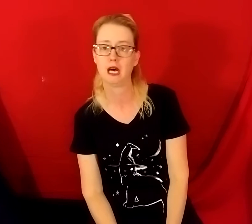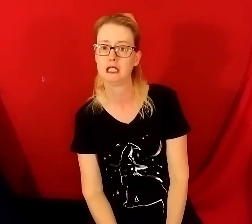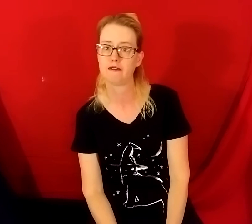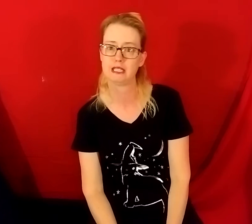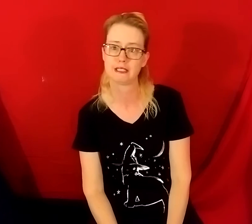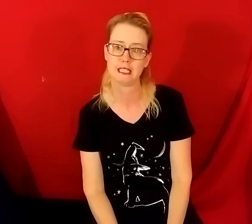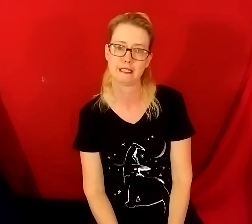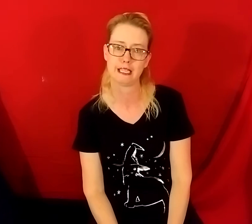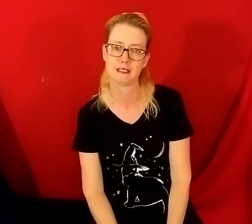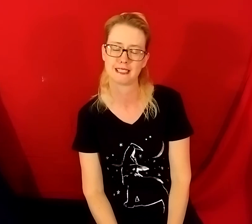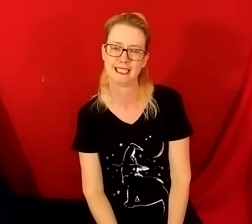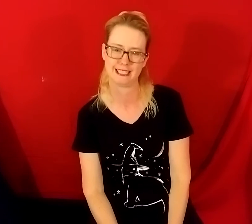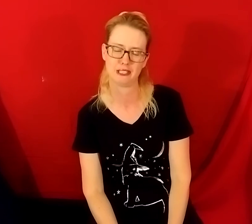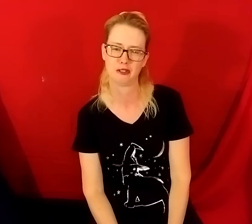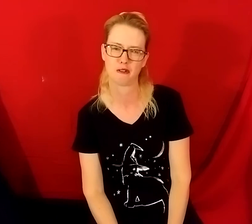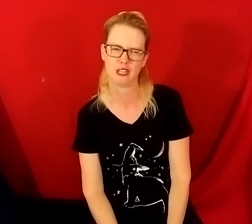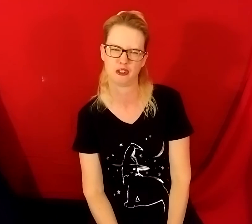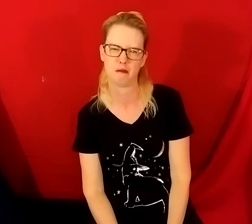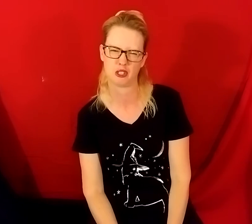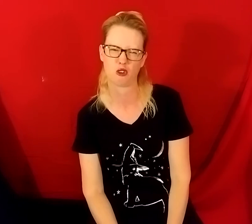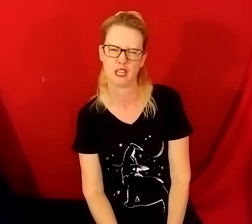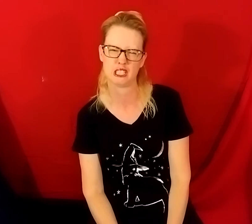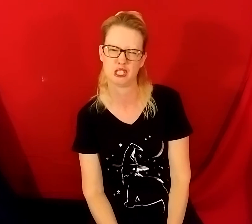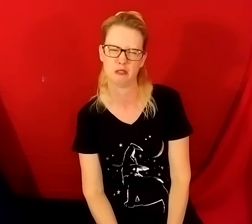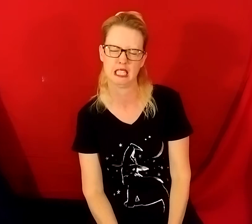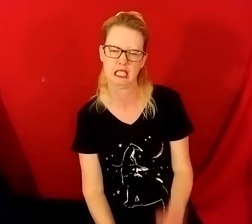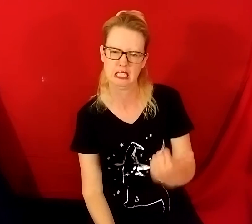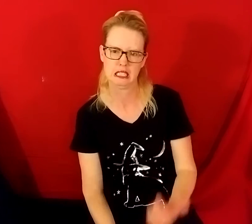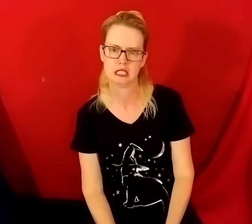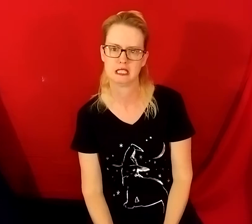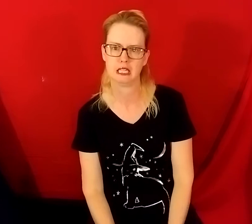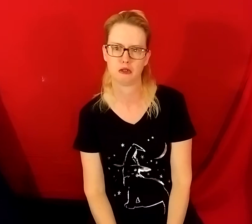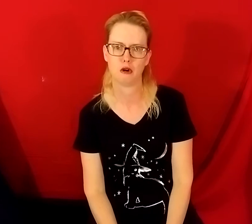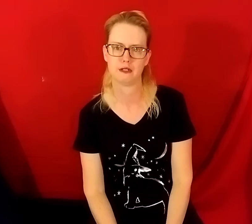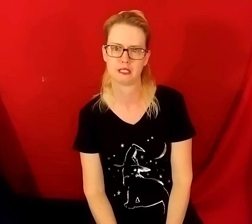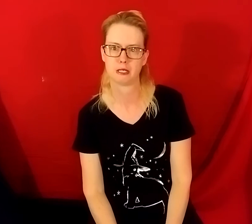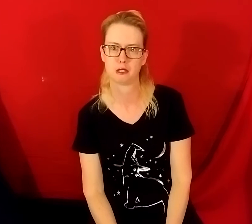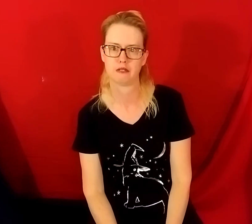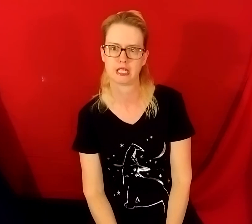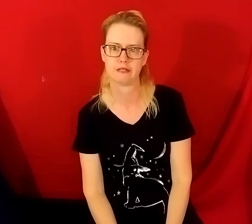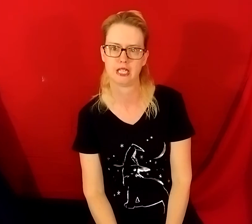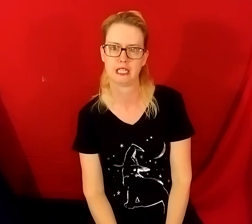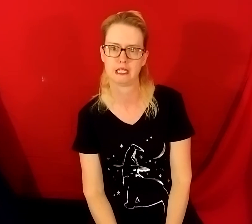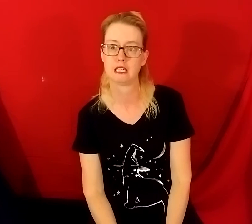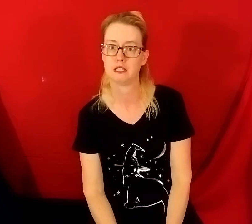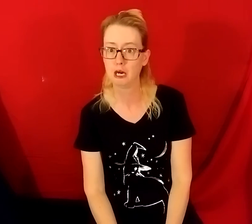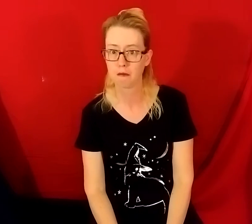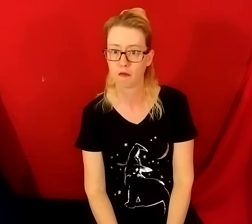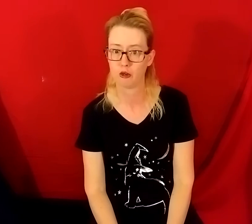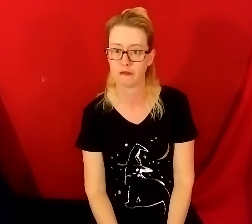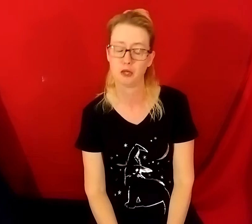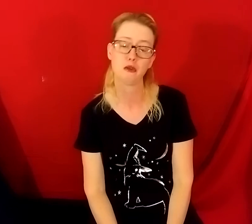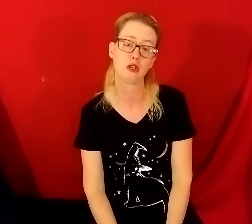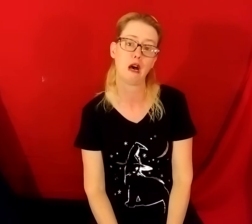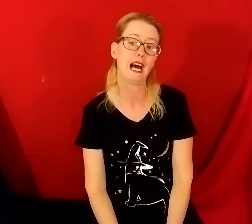fancy as the other guys, and do a great job, is trying to, uh, you know, do all the special effects of editing, anything on there, so, I do